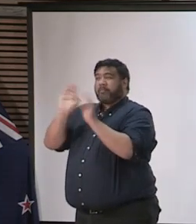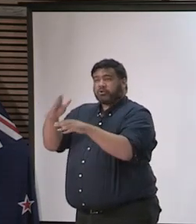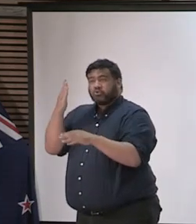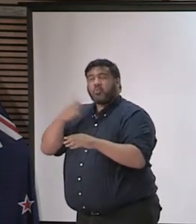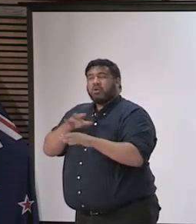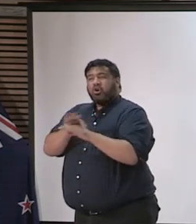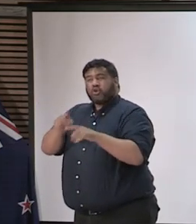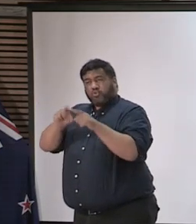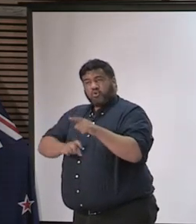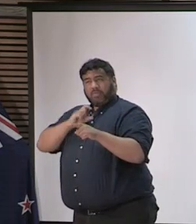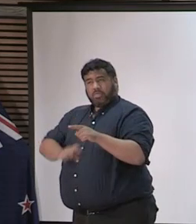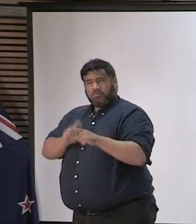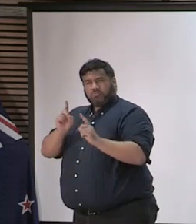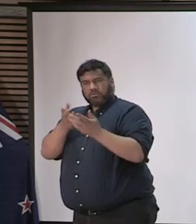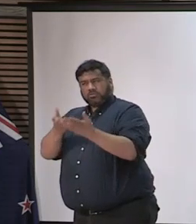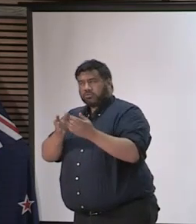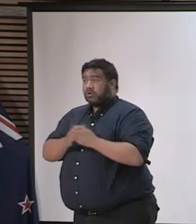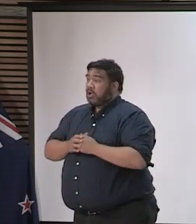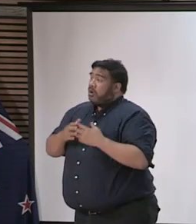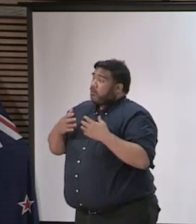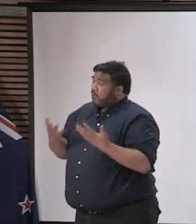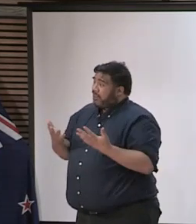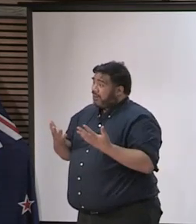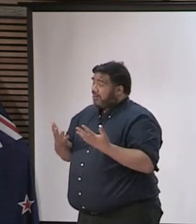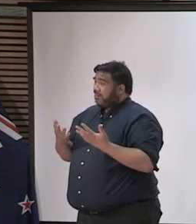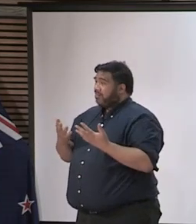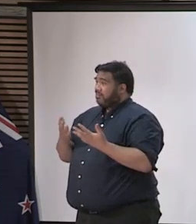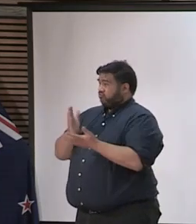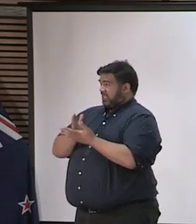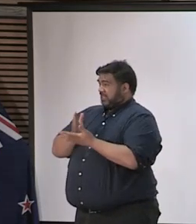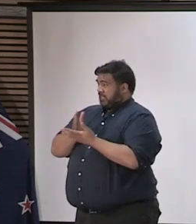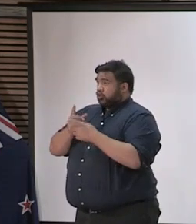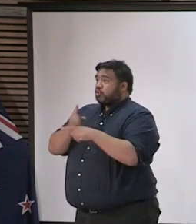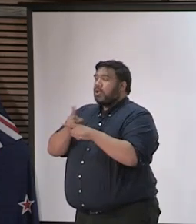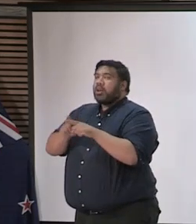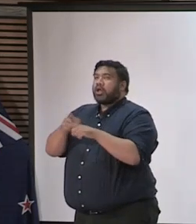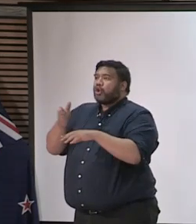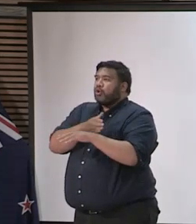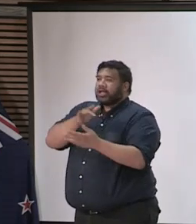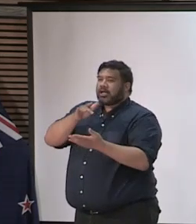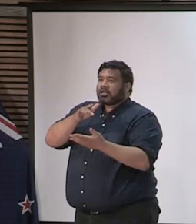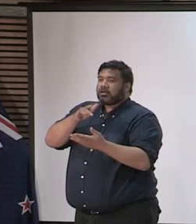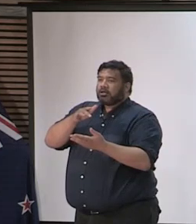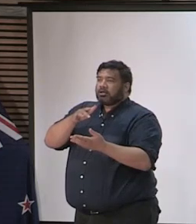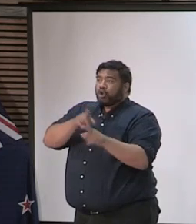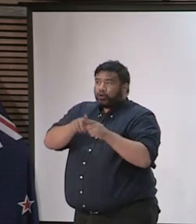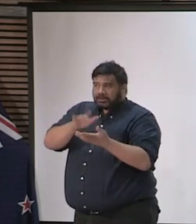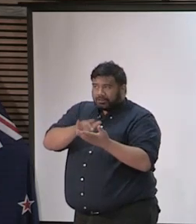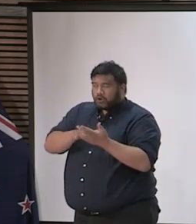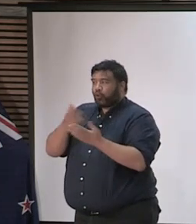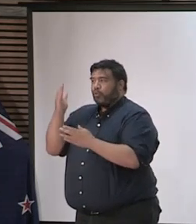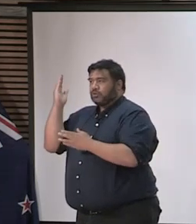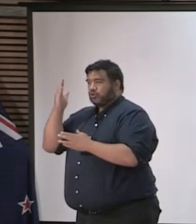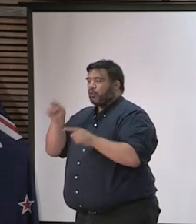that ability, when we have a smaller number in an early learning service or in a school, that smaller number is a